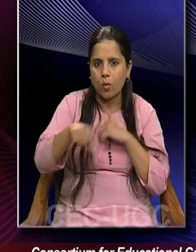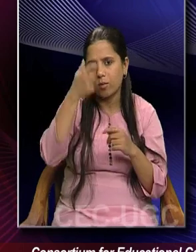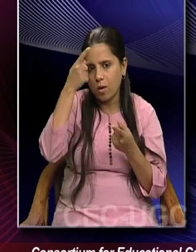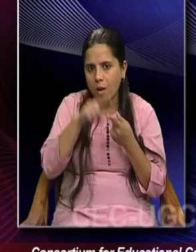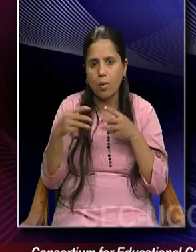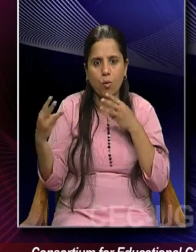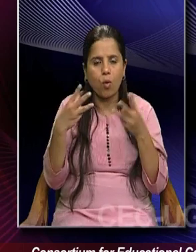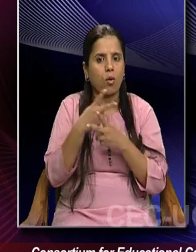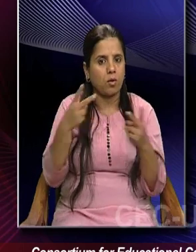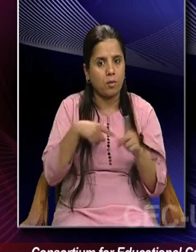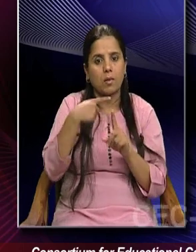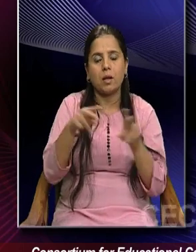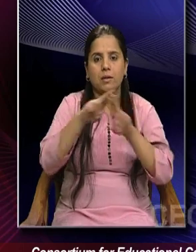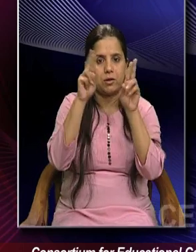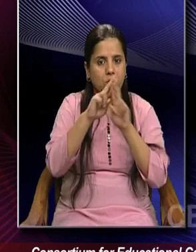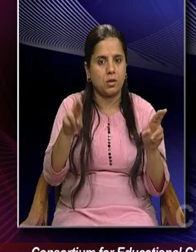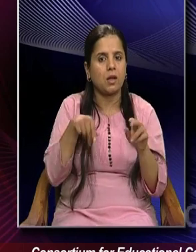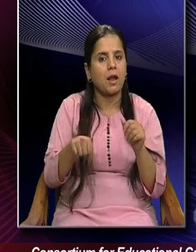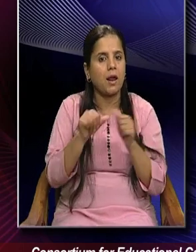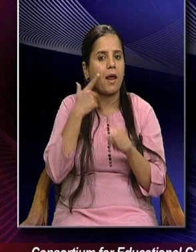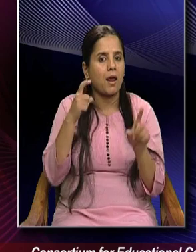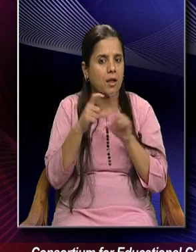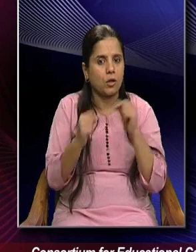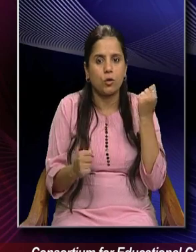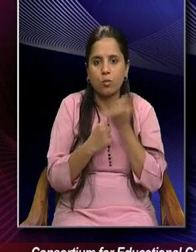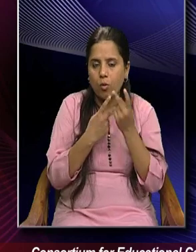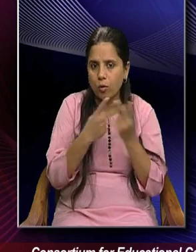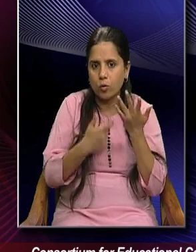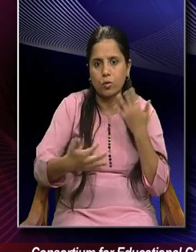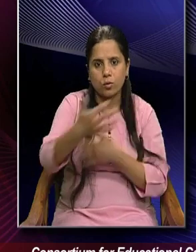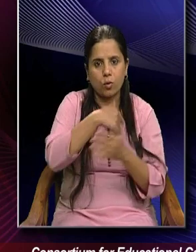crisis and international aid reporting scenario under the